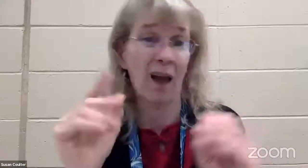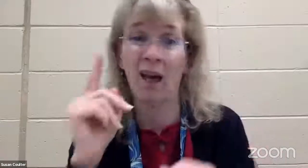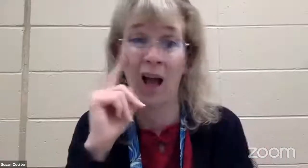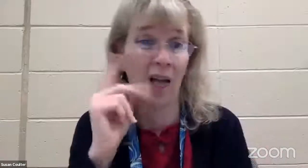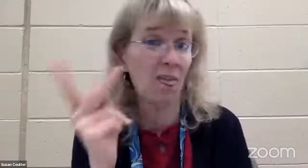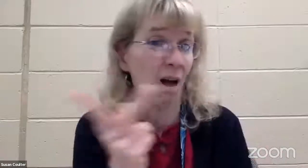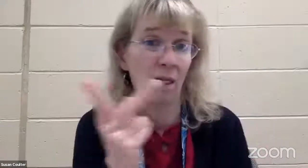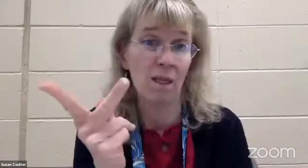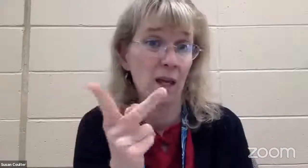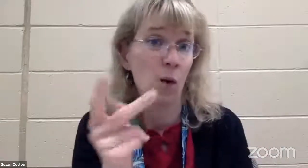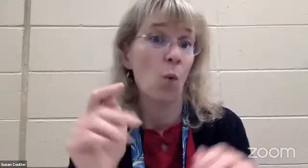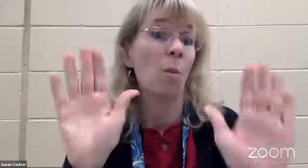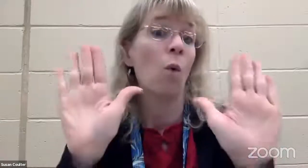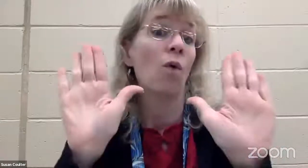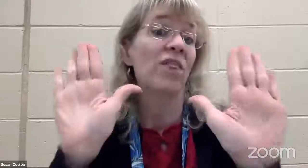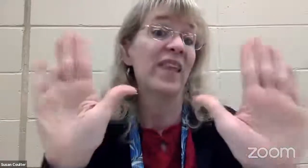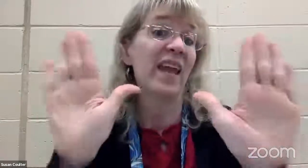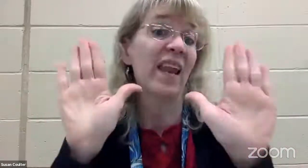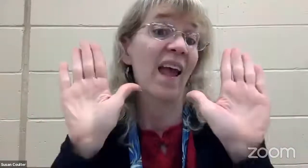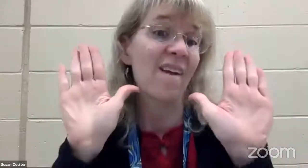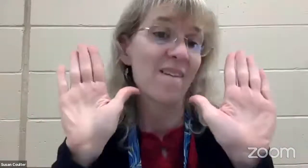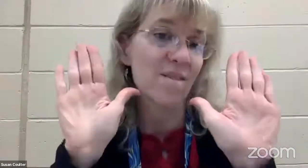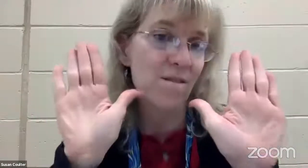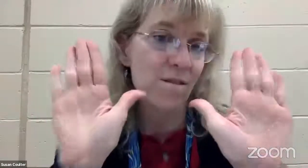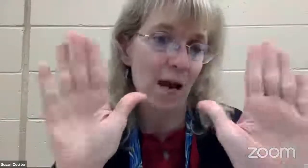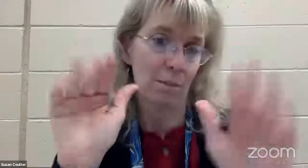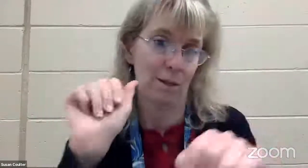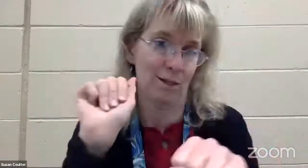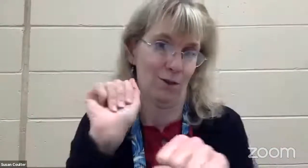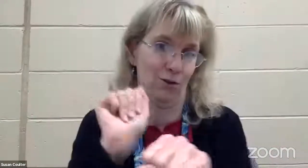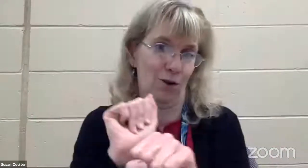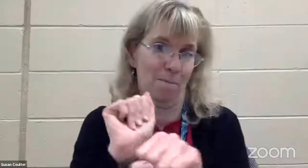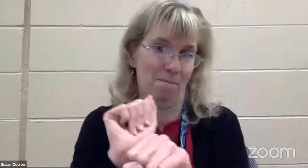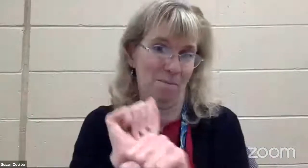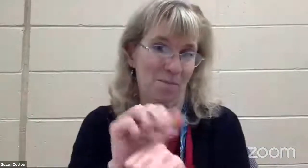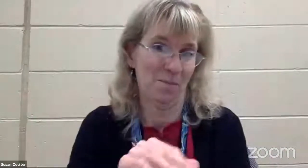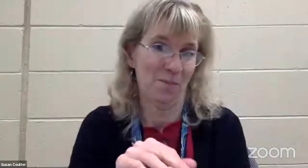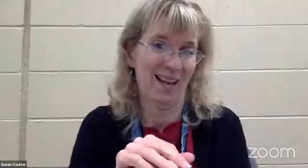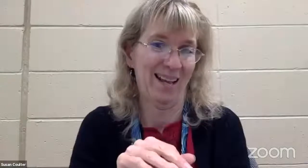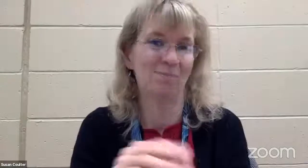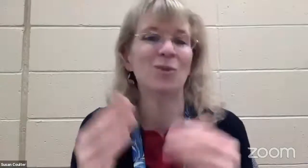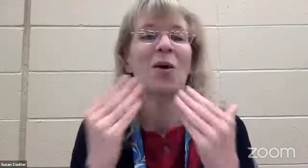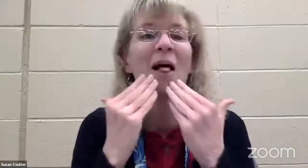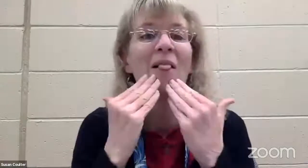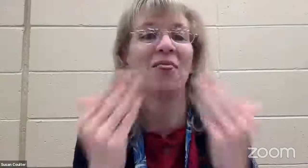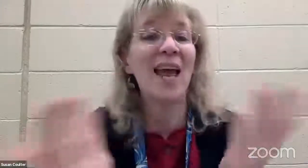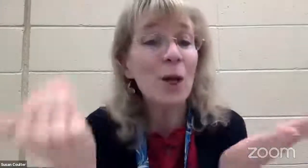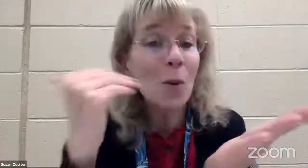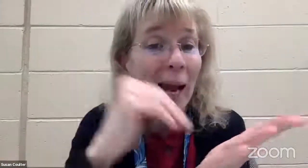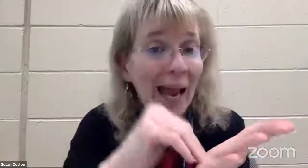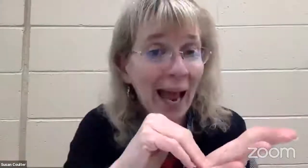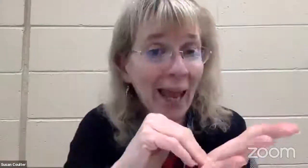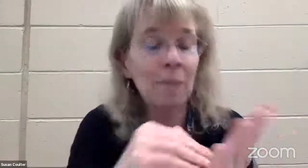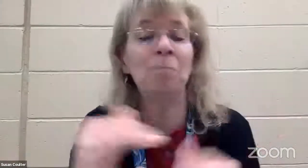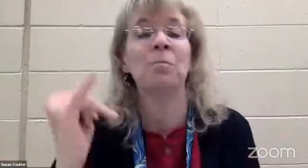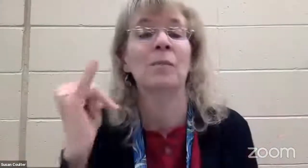This is the choir that we were listening to at the plaza. It's one of the only vinyl copies remaining.